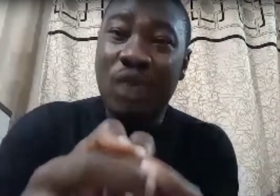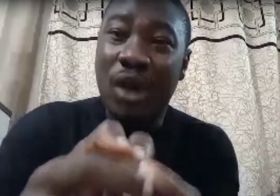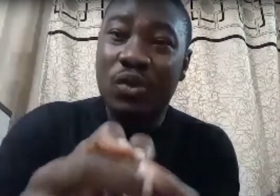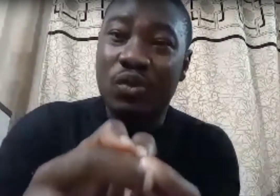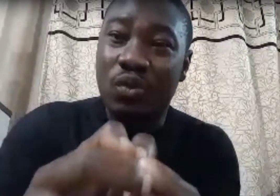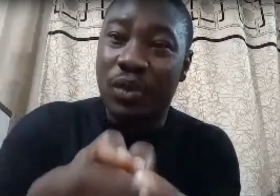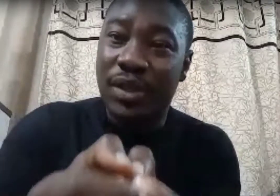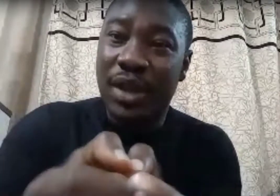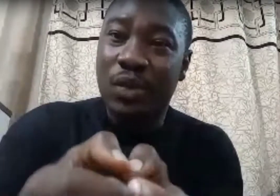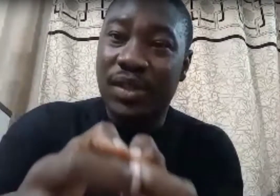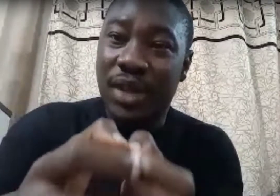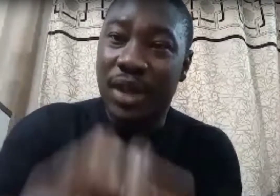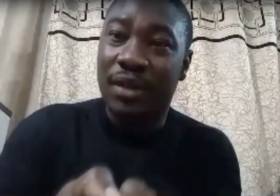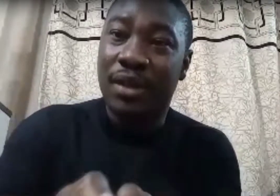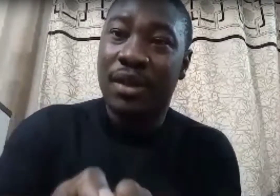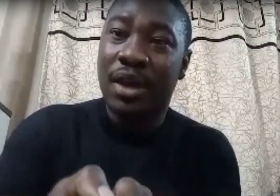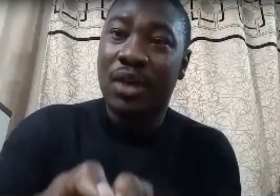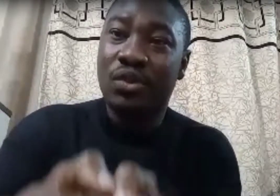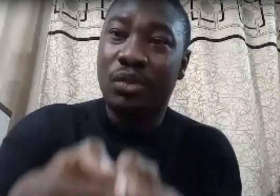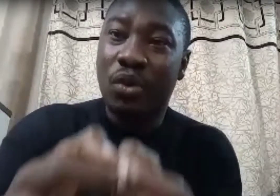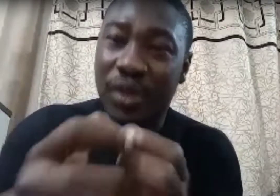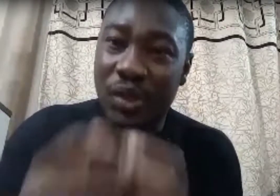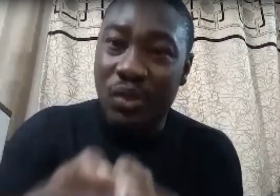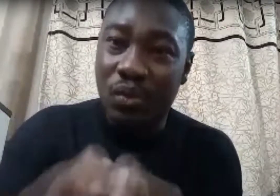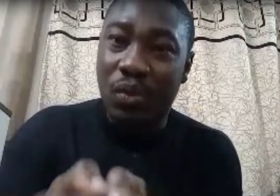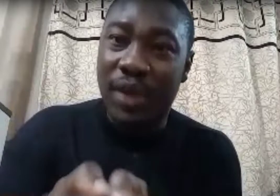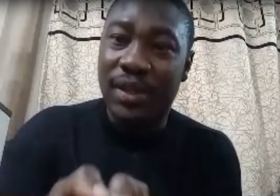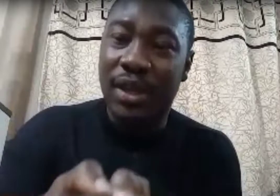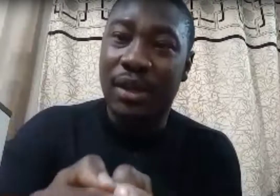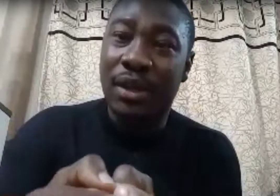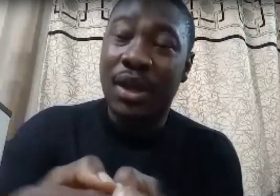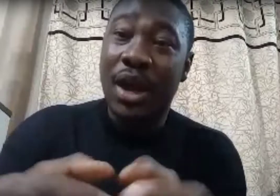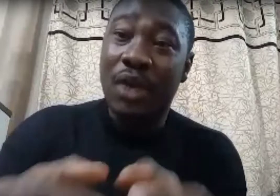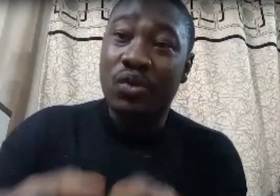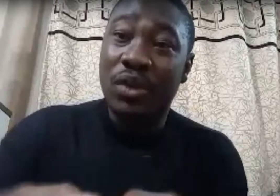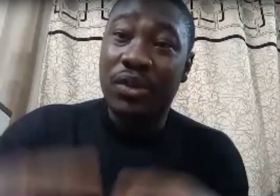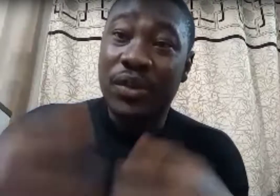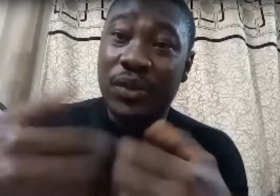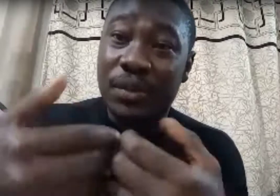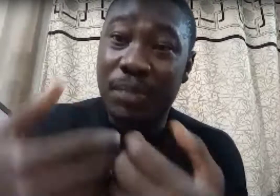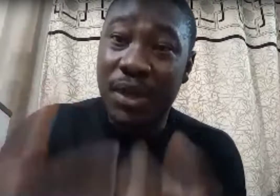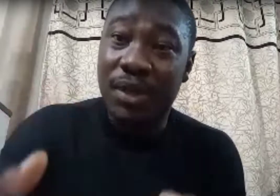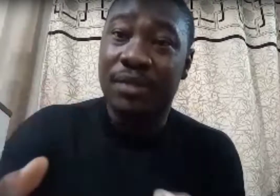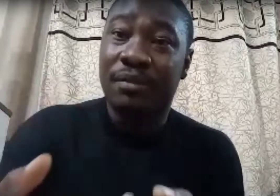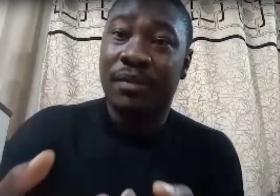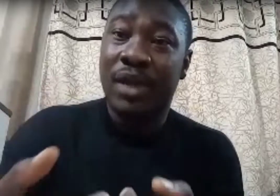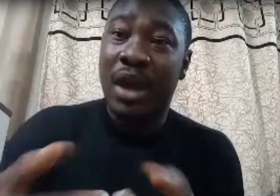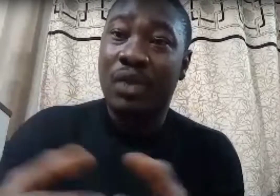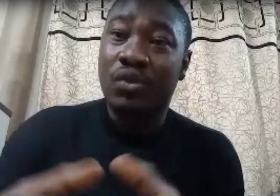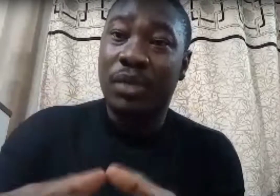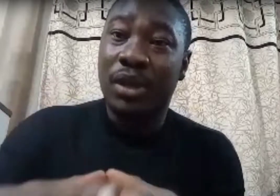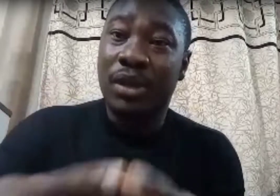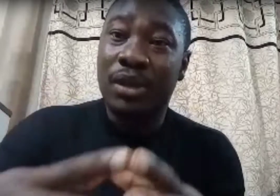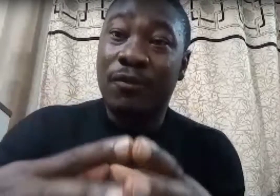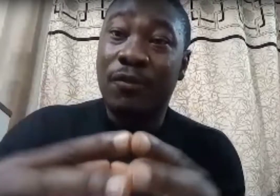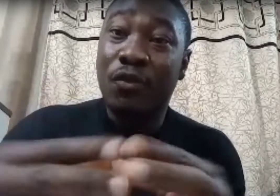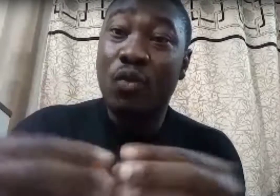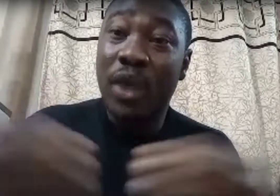speed, how to be fluent with your sign. So each one of you will have a